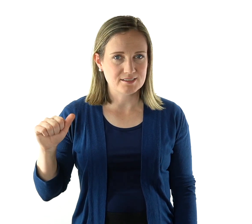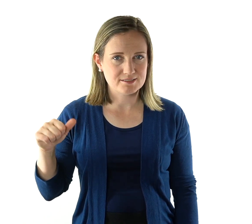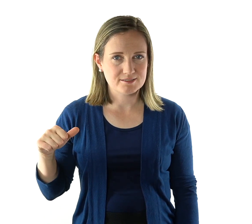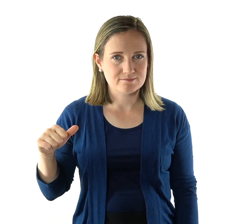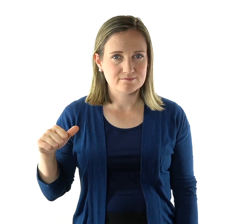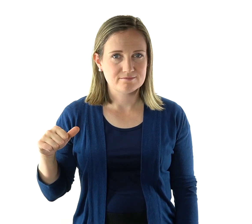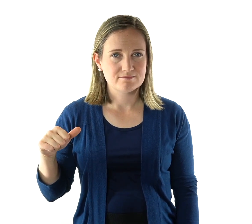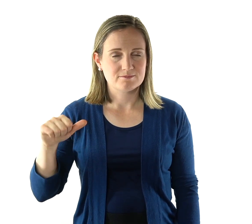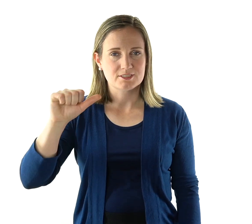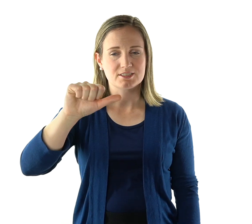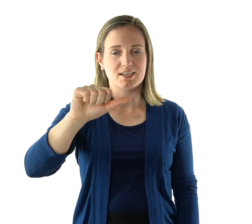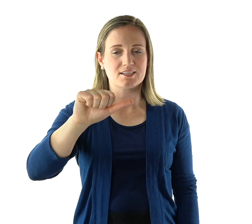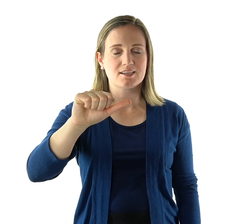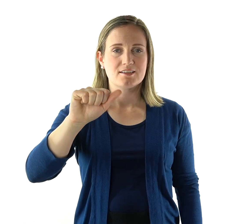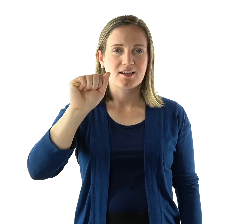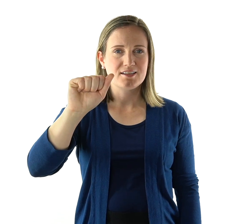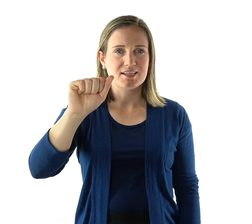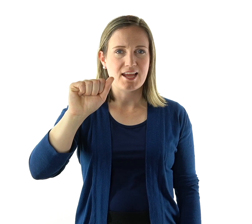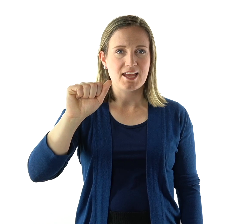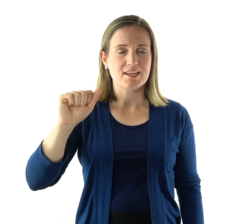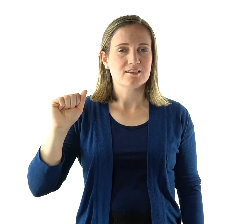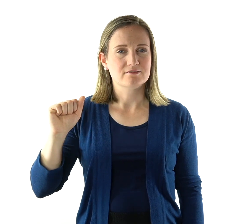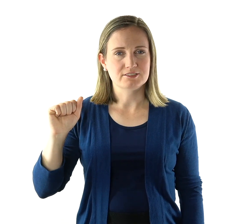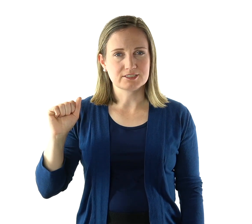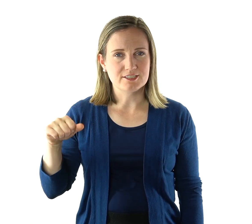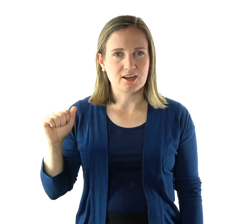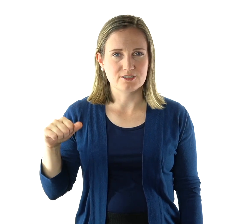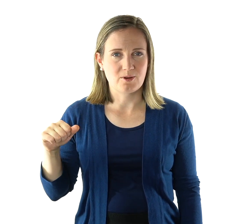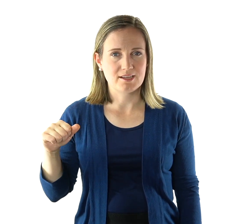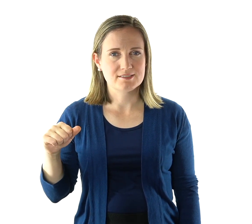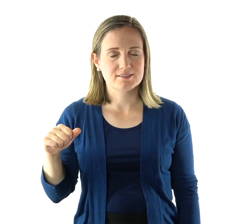yes, just like, kind of like an A, and you just nod twice.